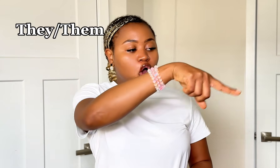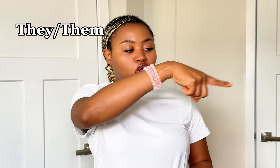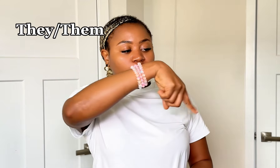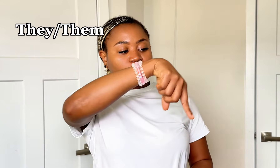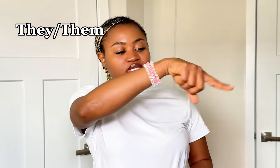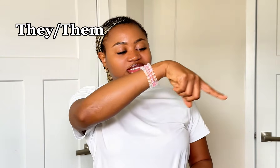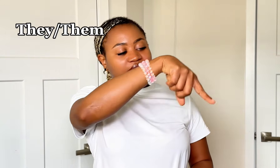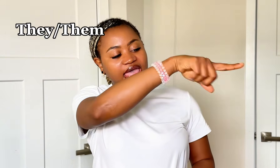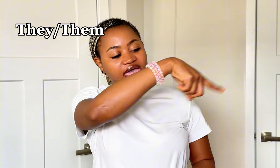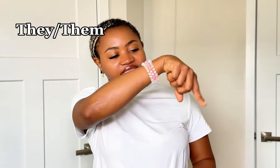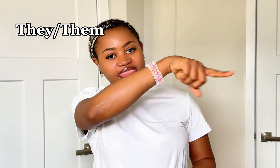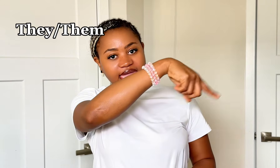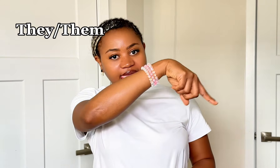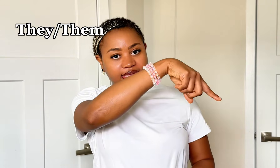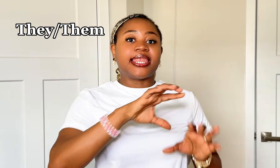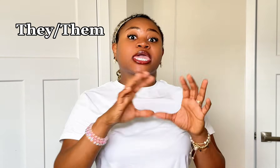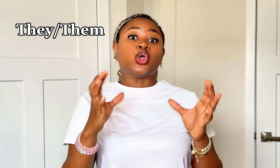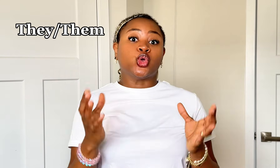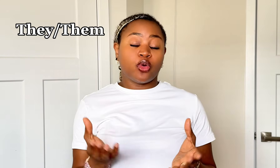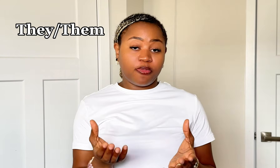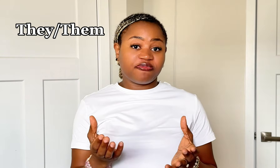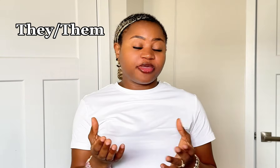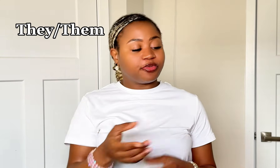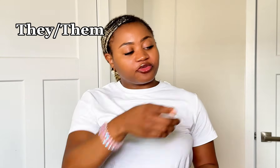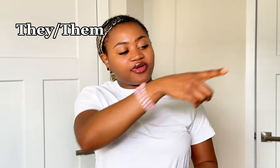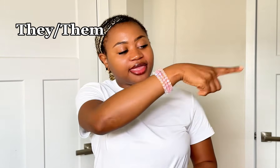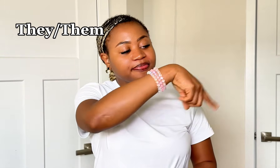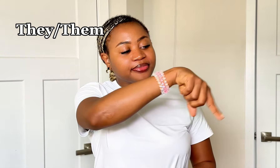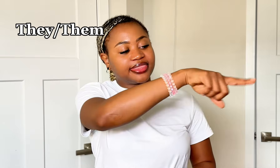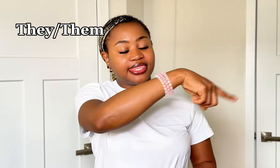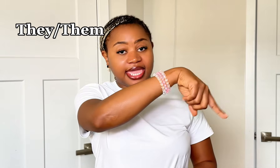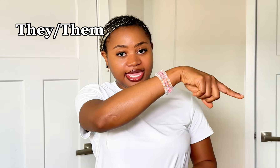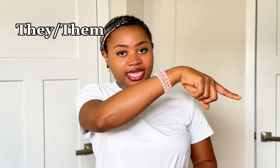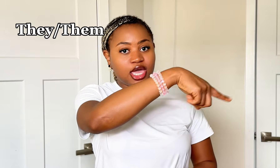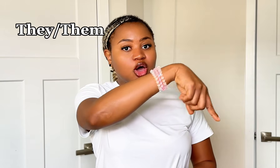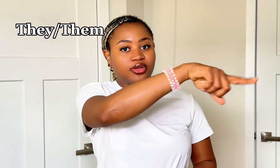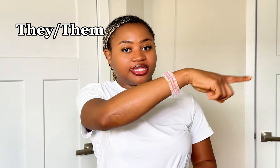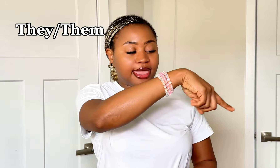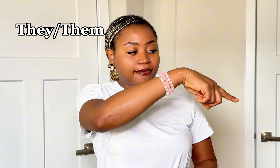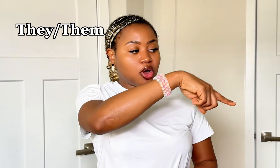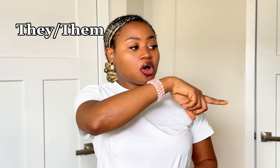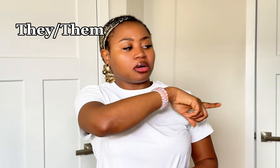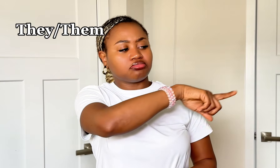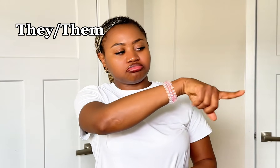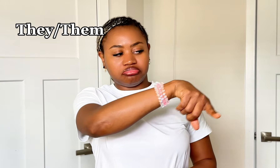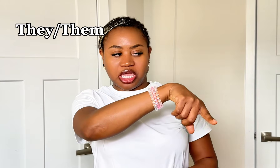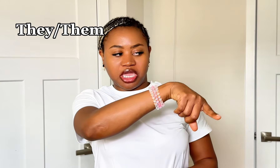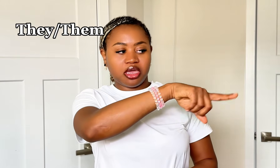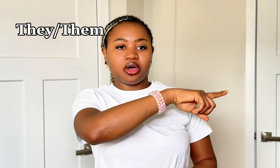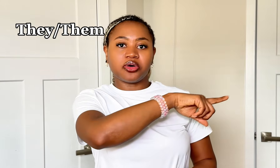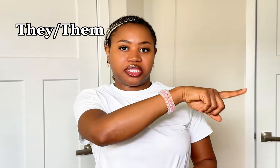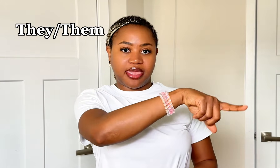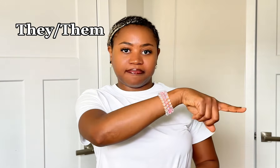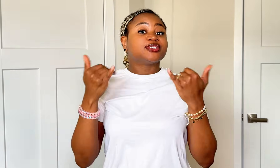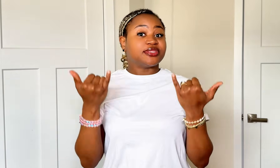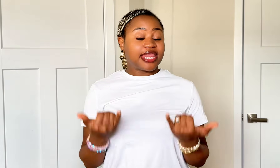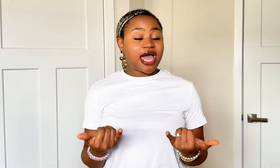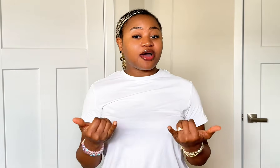you do this, they, like a group of people, right? They or them or they or them. So now